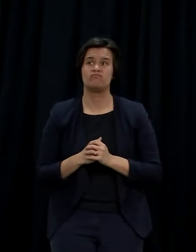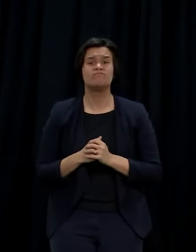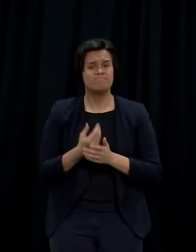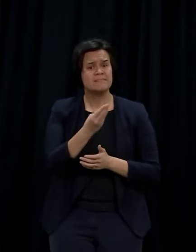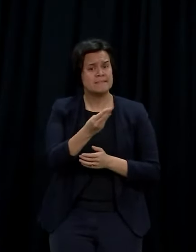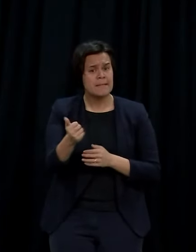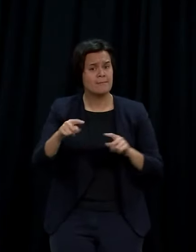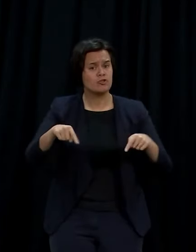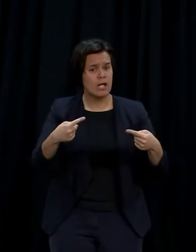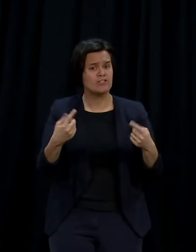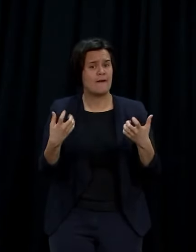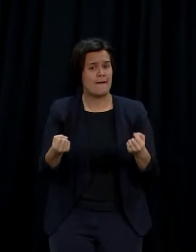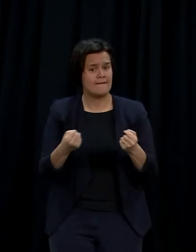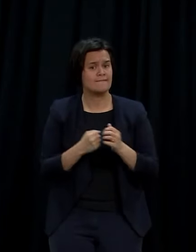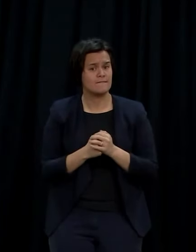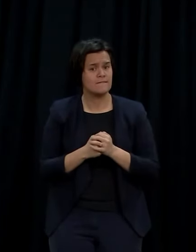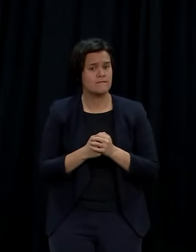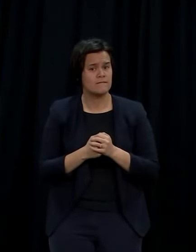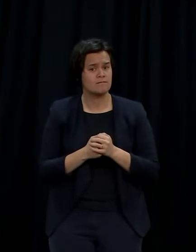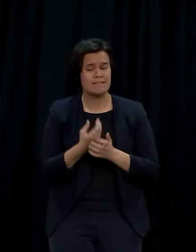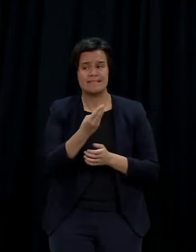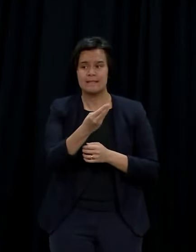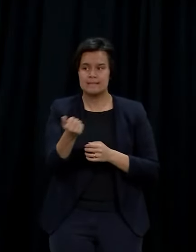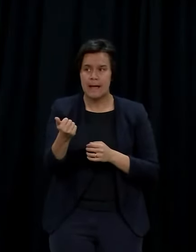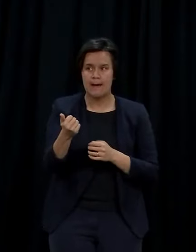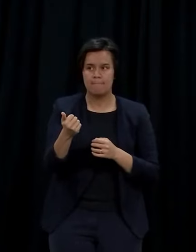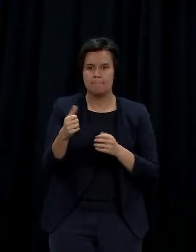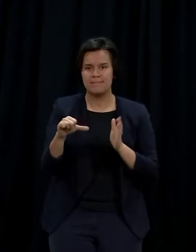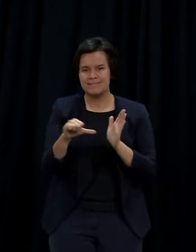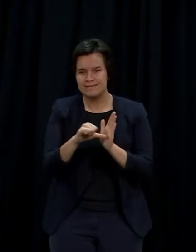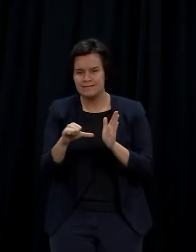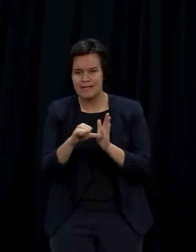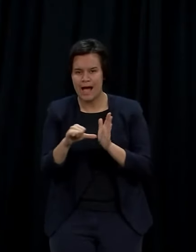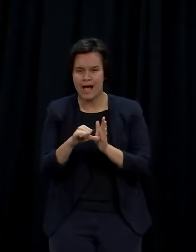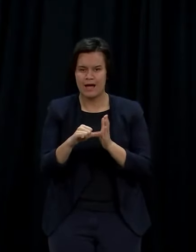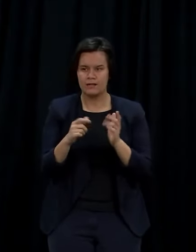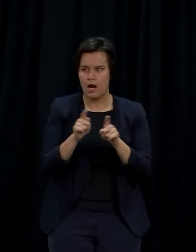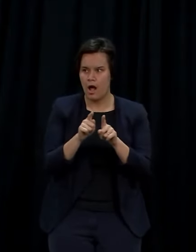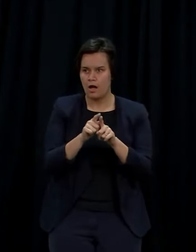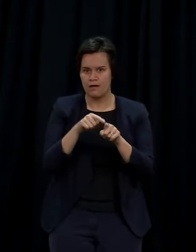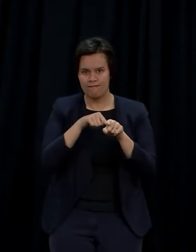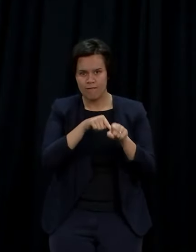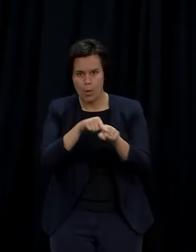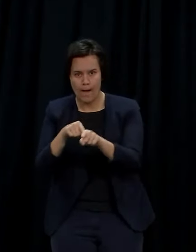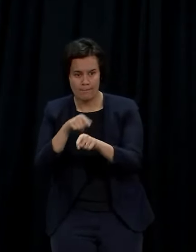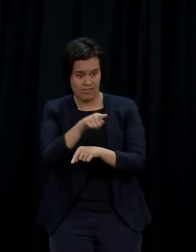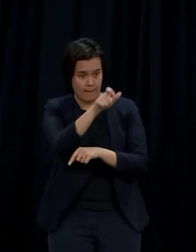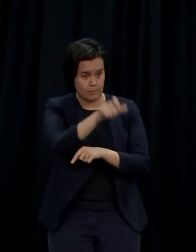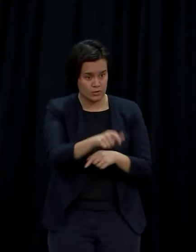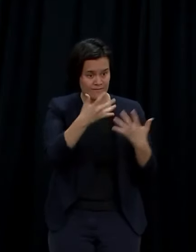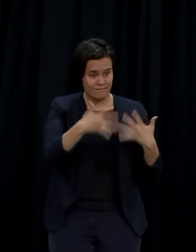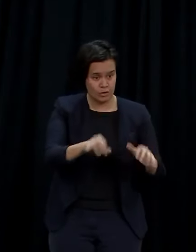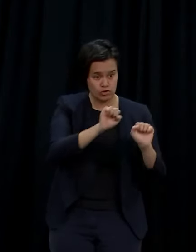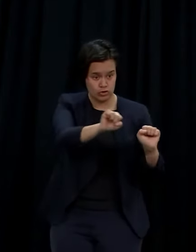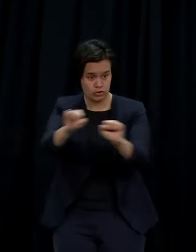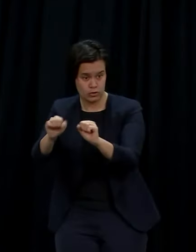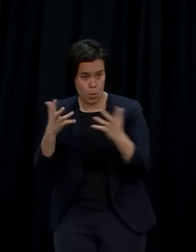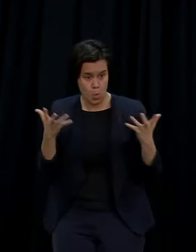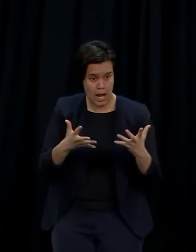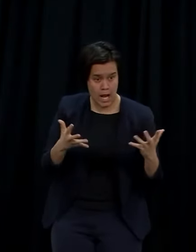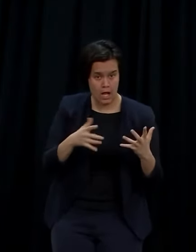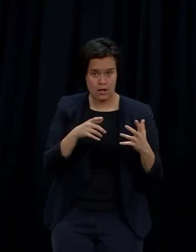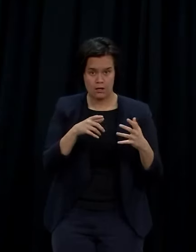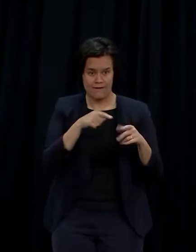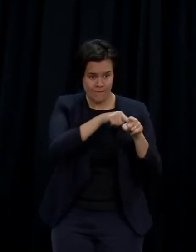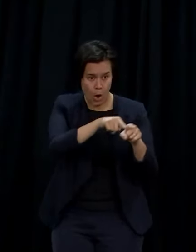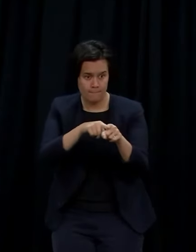that whilst this isn't documented in research and evidence, our public health units are observing very, very fast